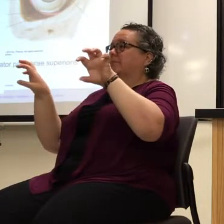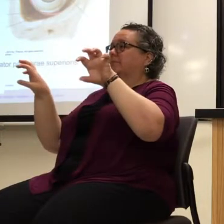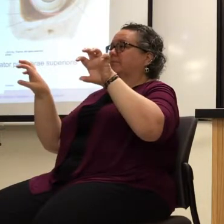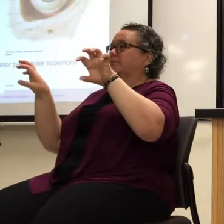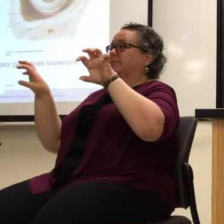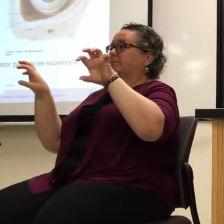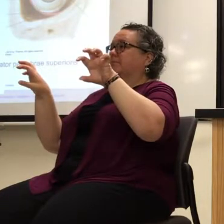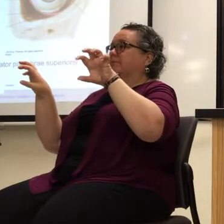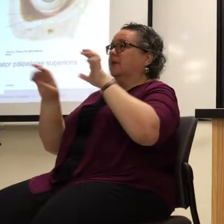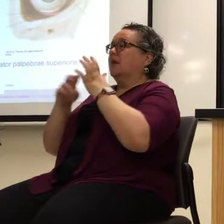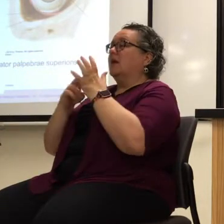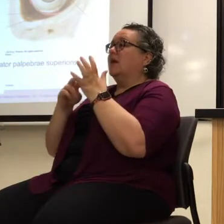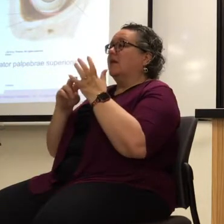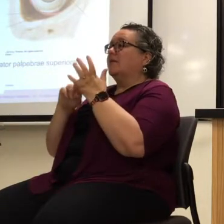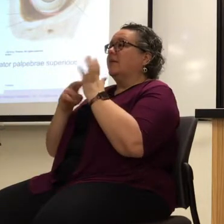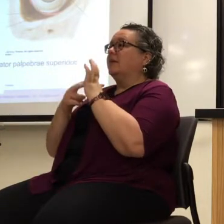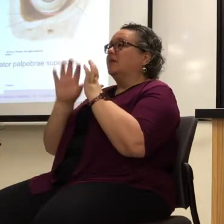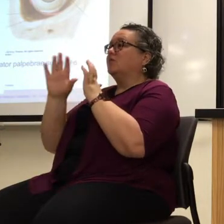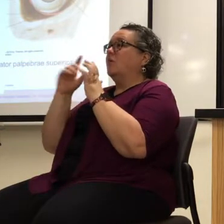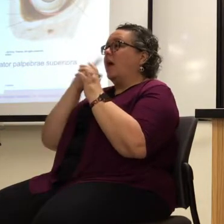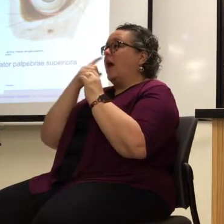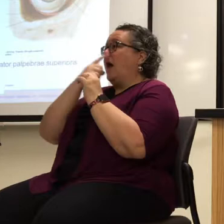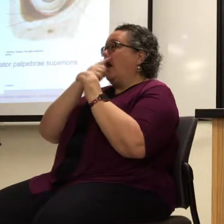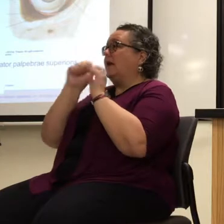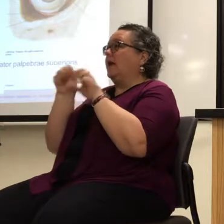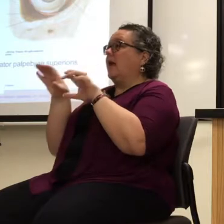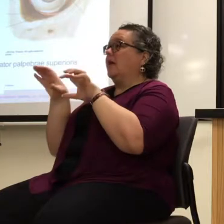for this eyeball, if I look that way.